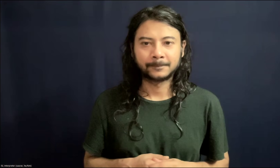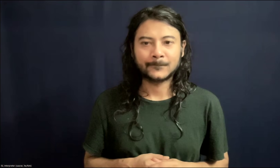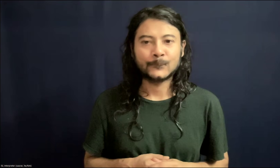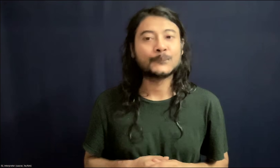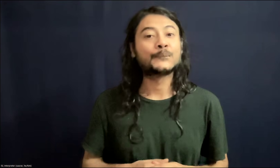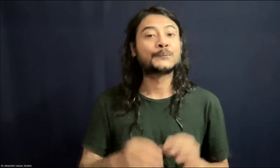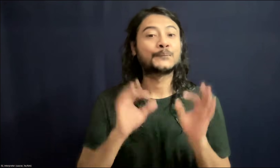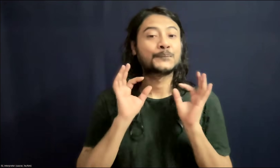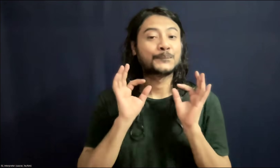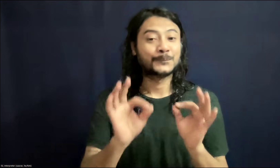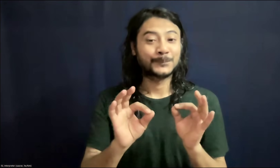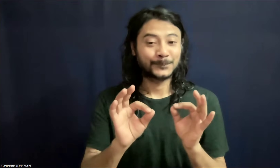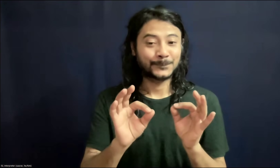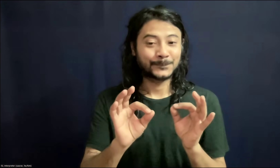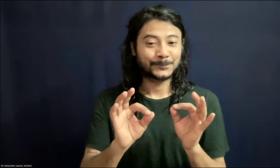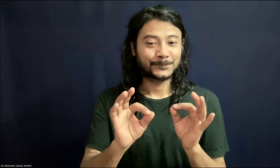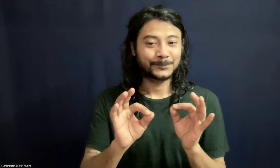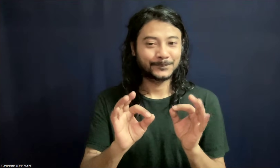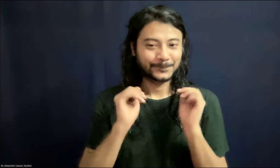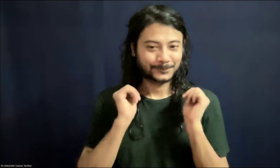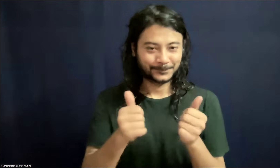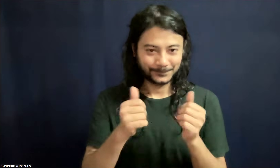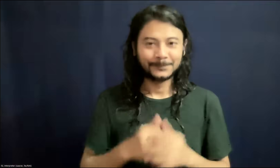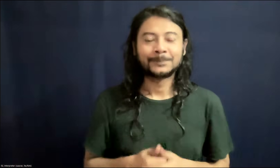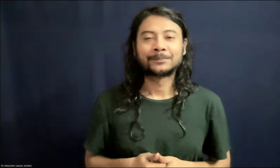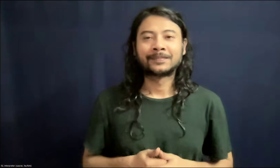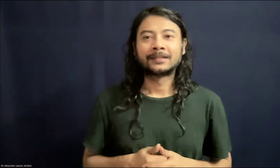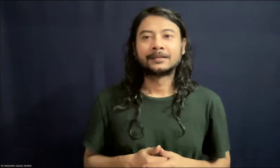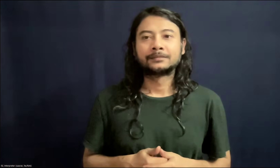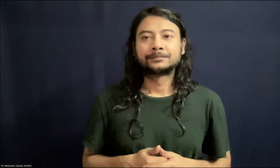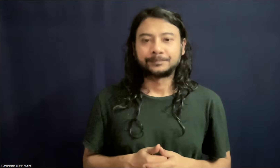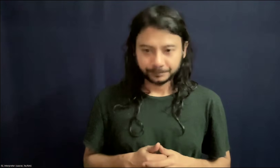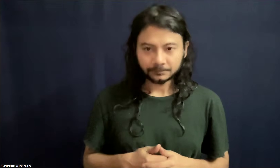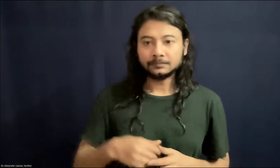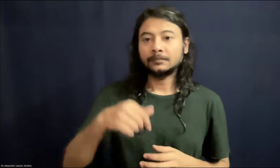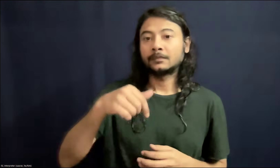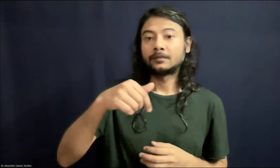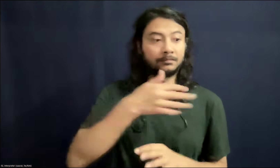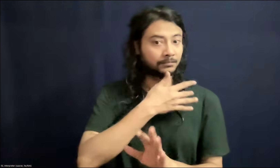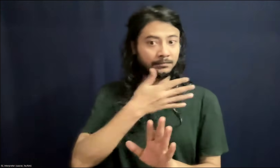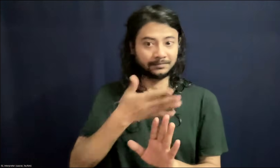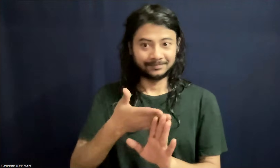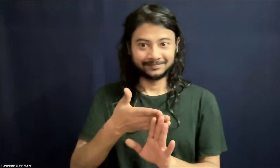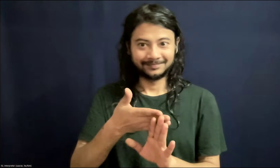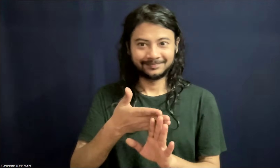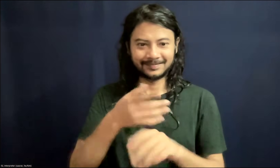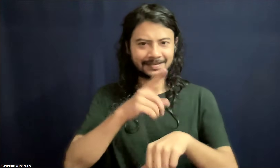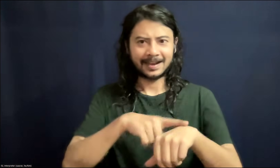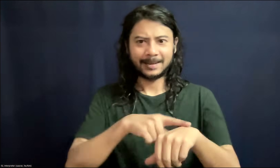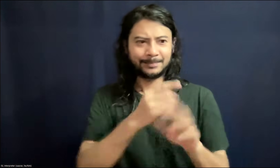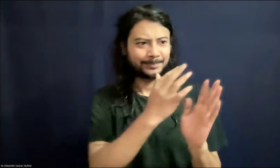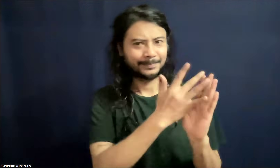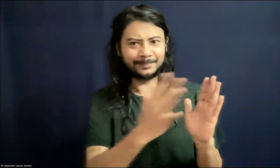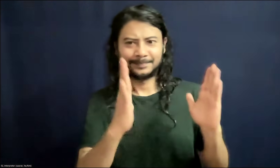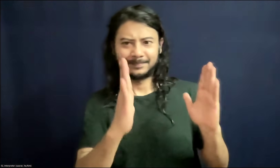Okay, so what is the name of this month which just went by and we celebrated for